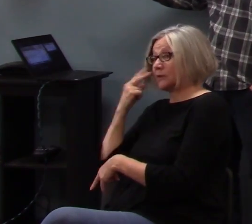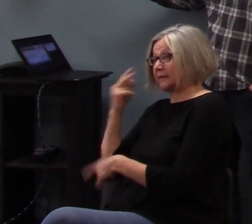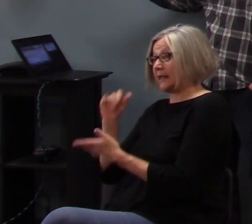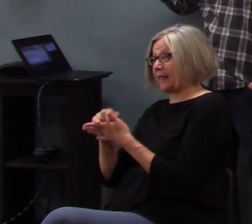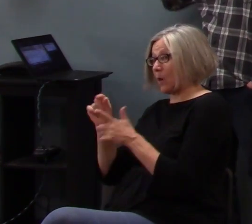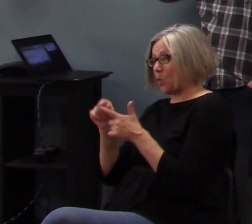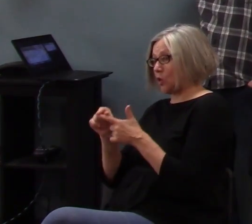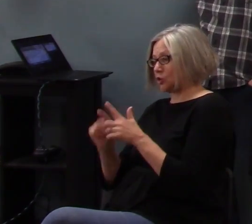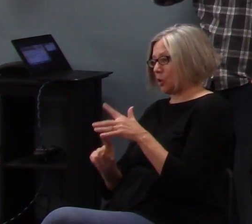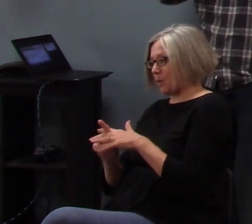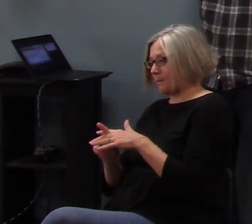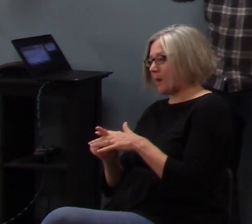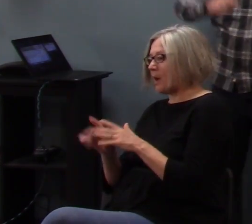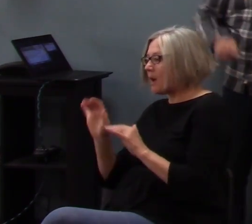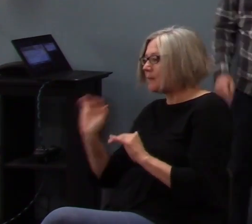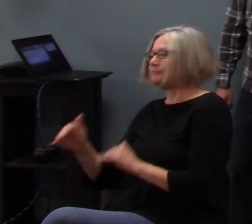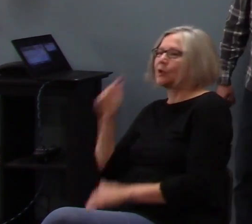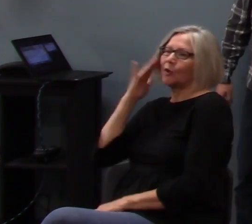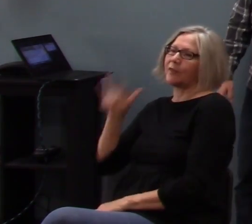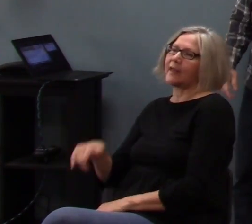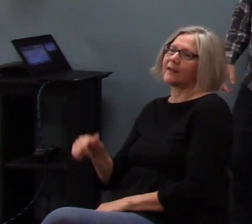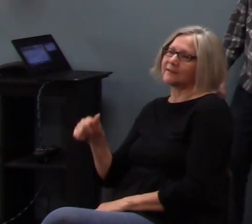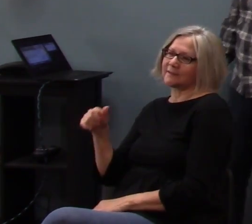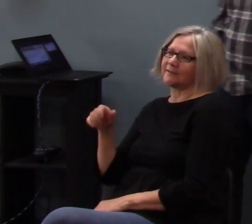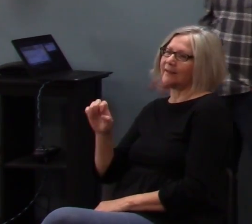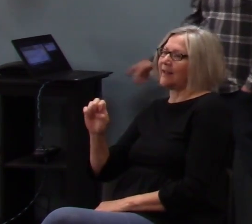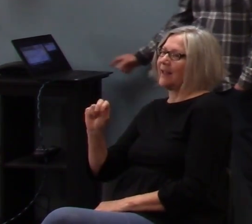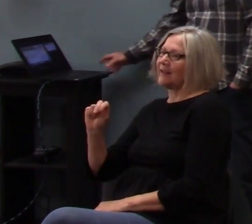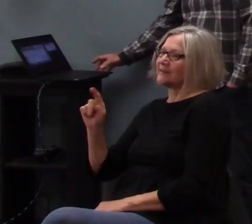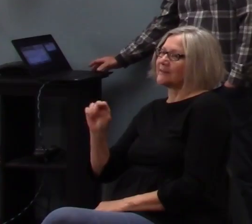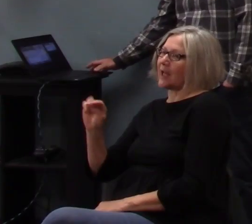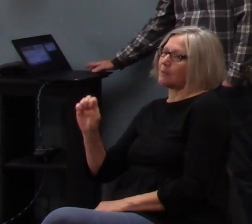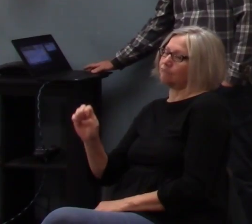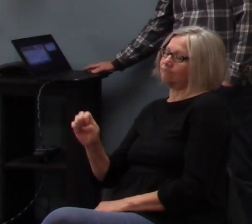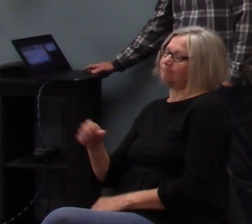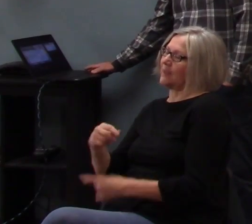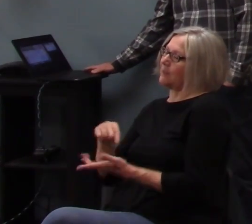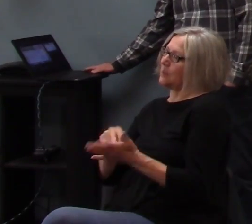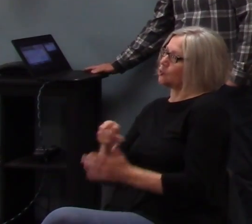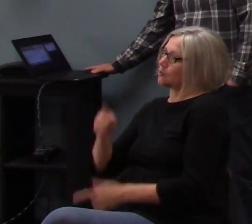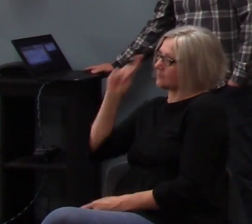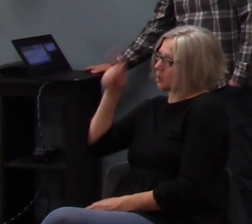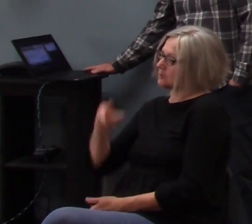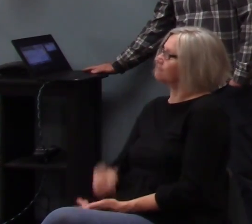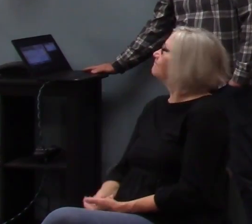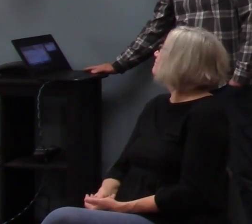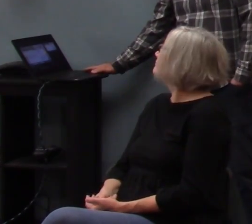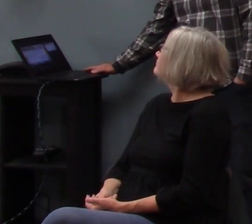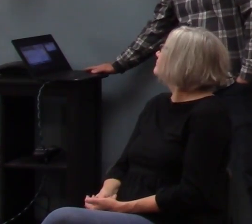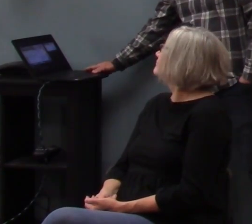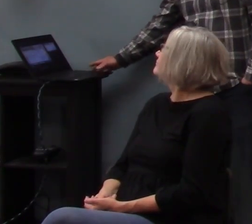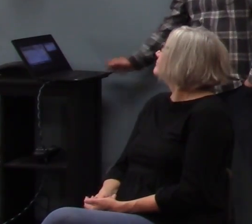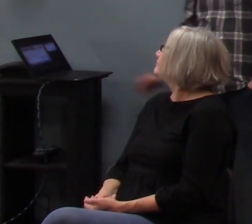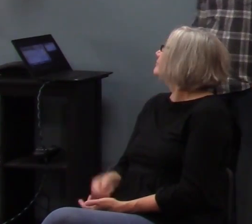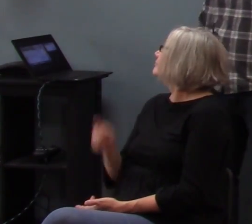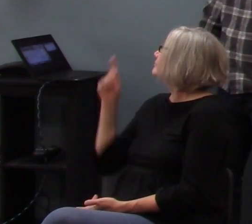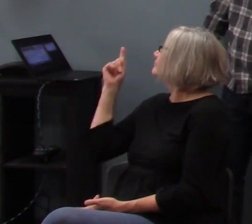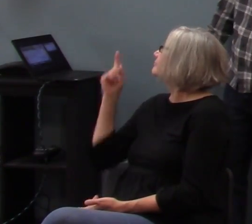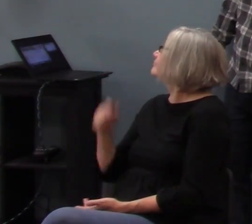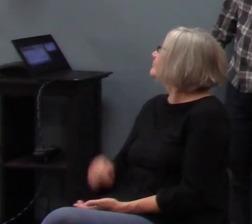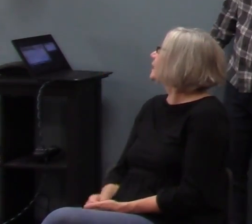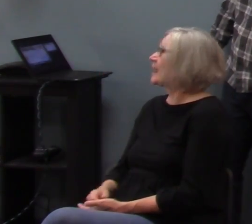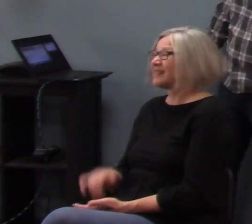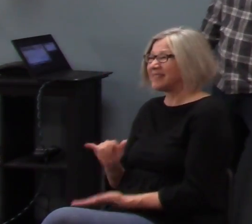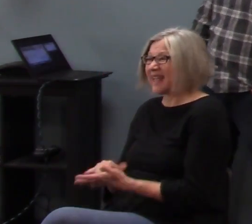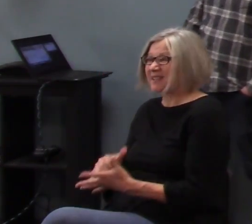kind of science thing, like, oh yeah, that's an enzyme. I'm smart now. Okay? We share a bunch of DNA with chimps, 99.7%. That's